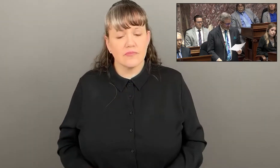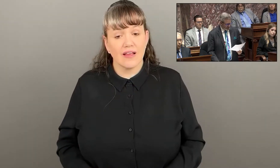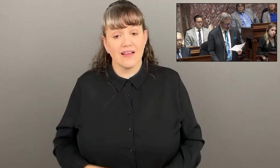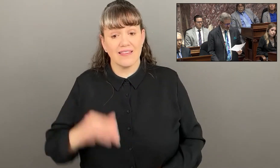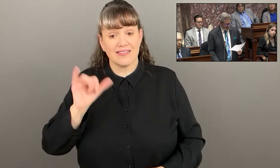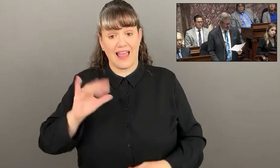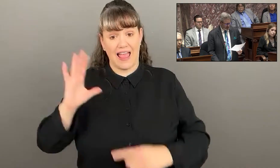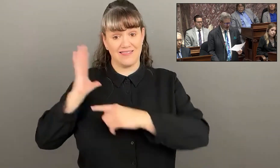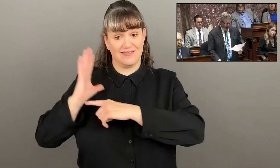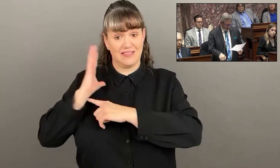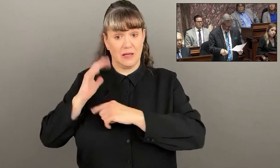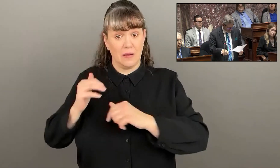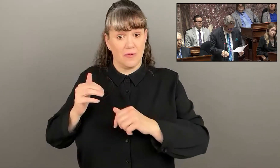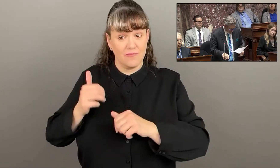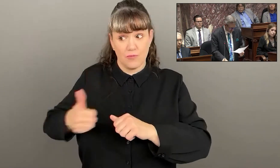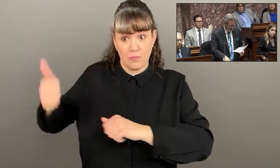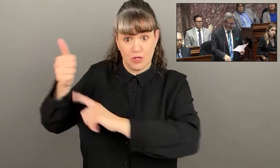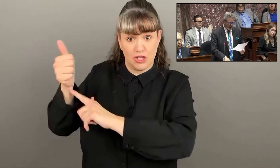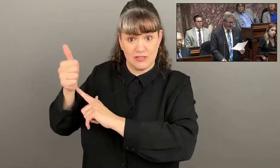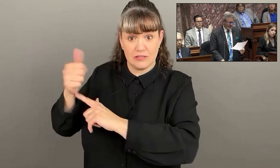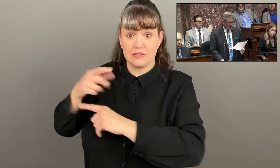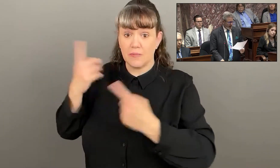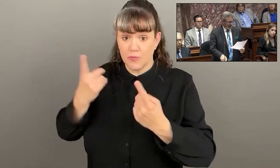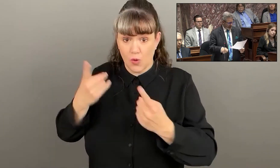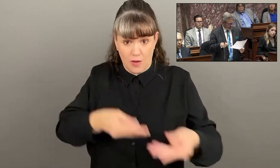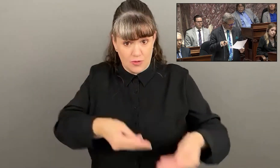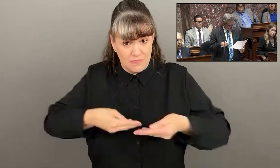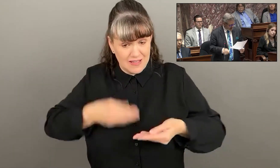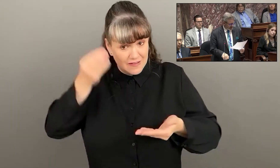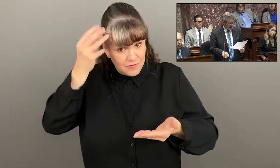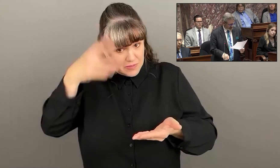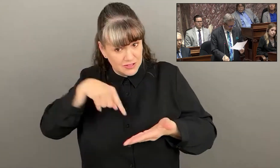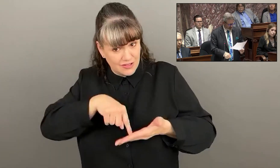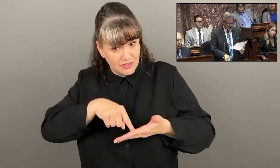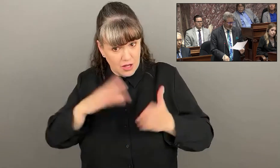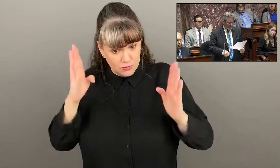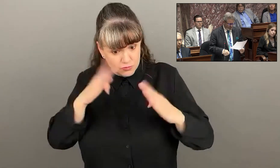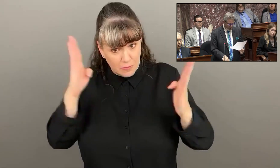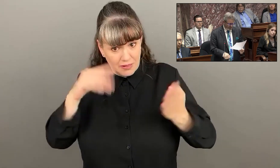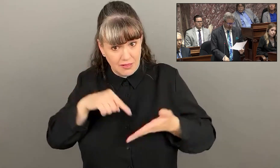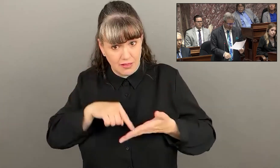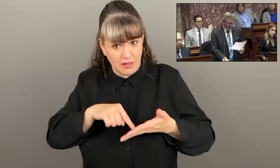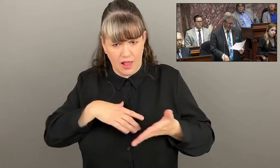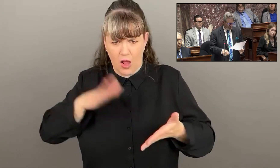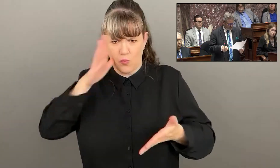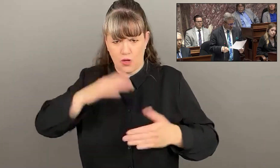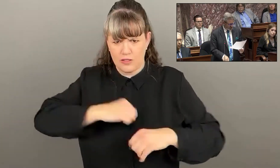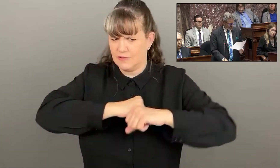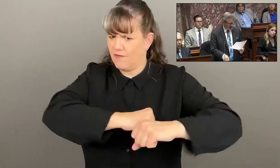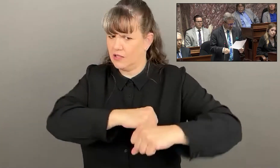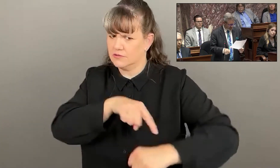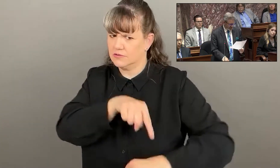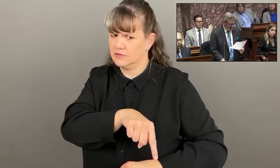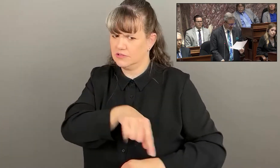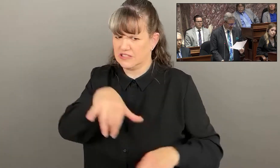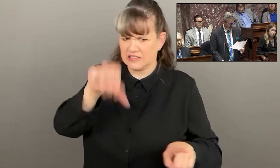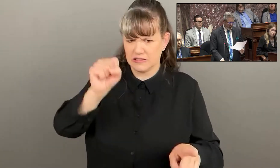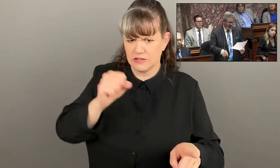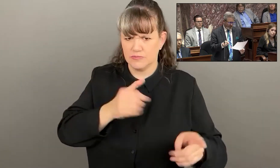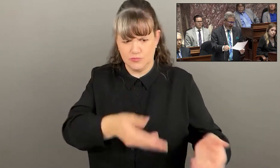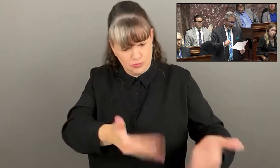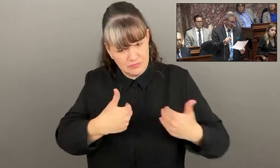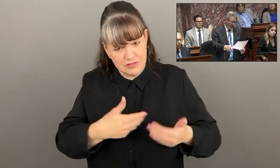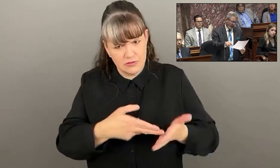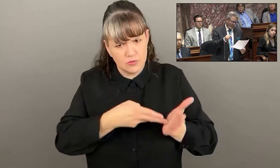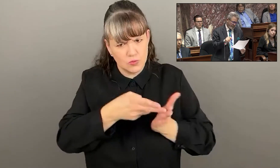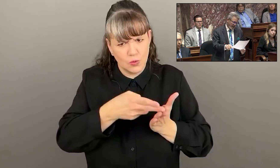that information, I'm going to stand up for them and I'm say, yes, bring me the truth from the street that you see,